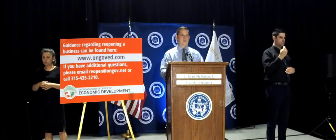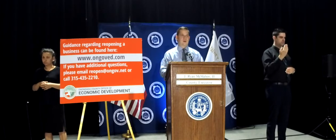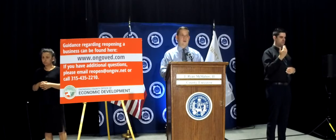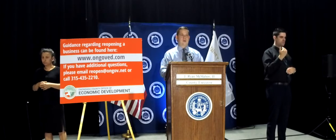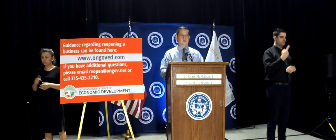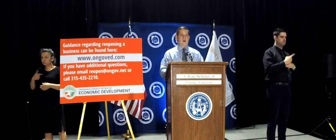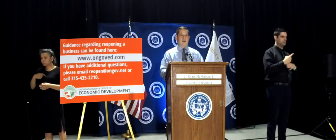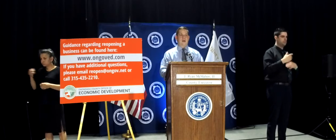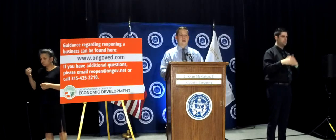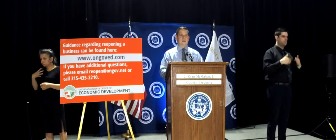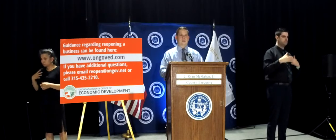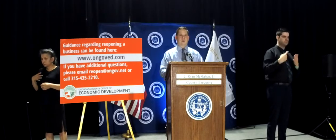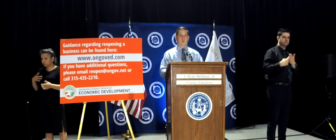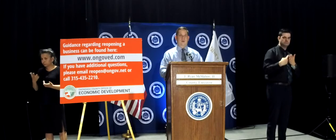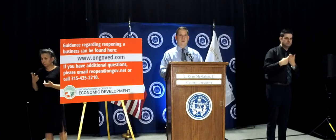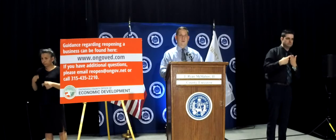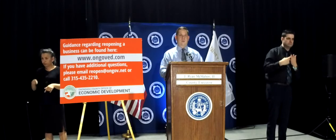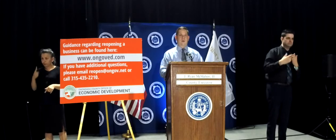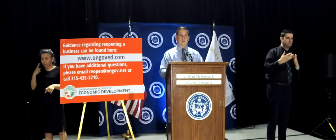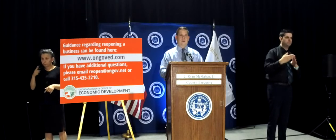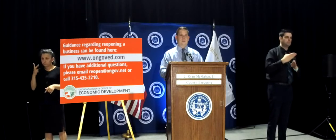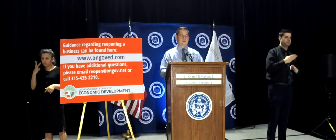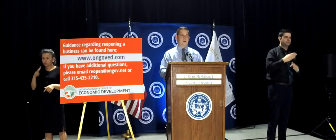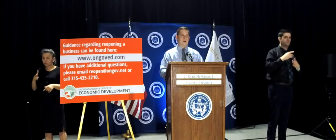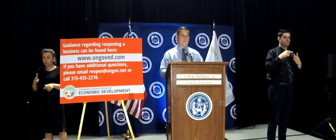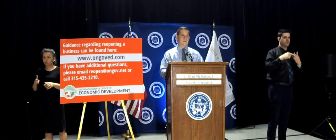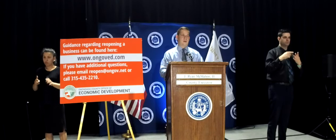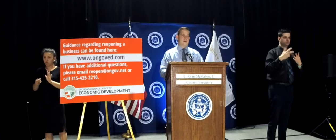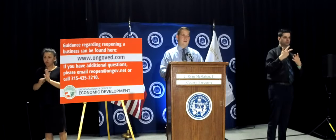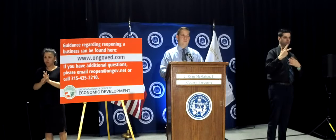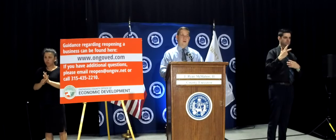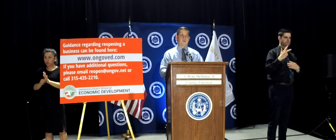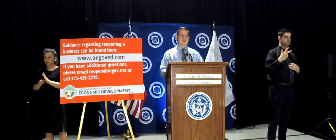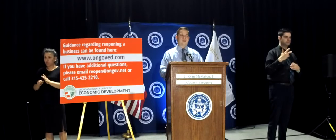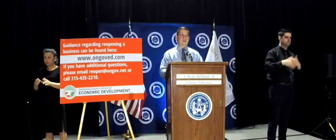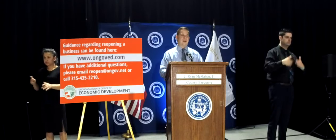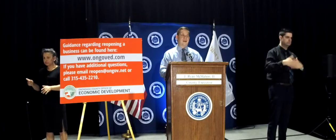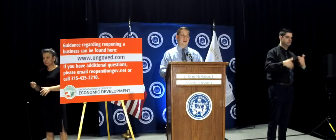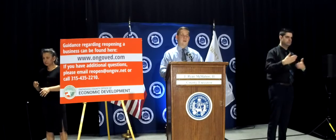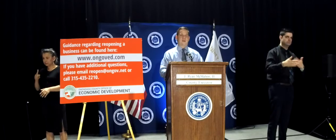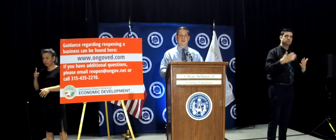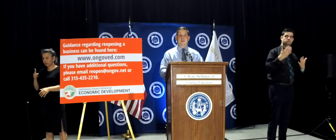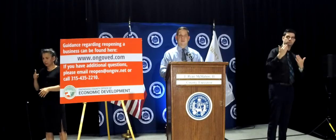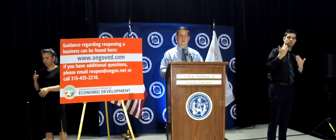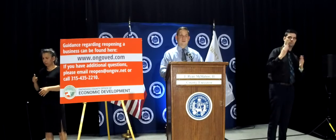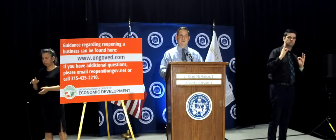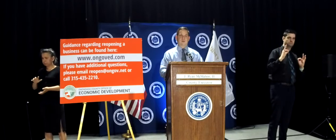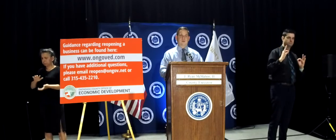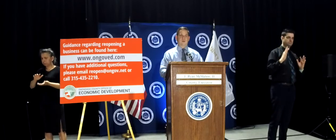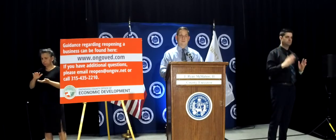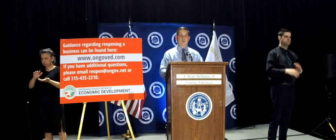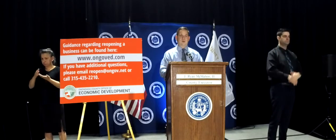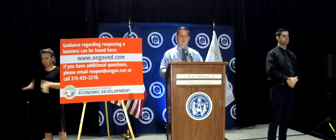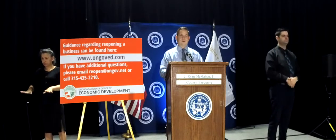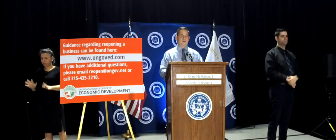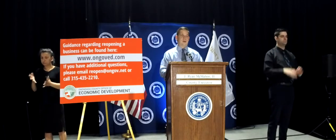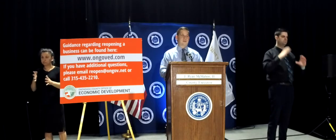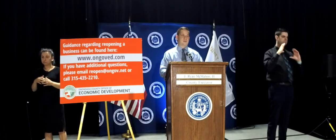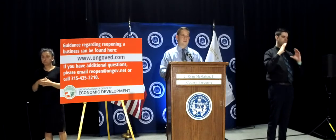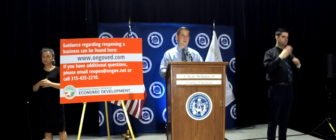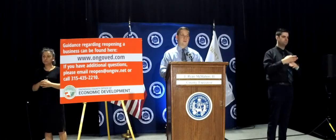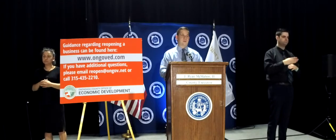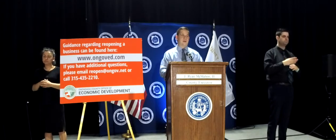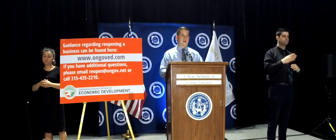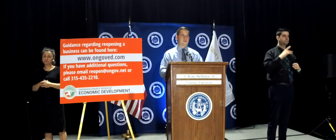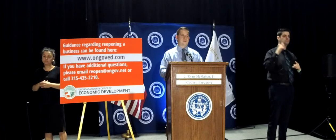of the governor get their work done a little bit earlier. But when you look at it, I know they look at different things than we do, I'm sure,